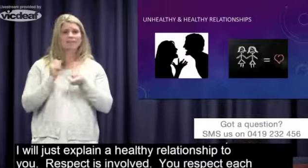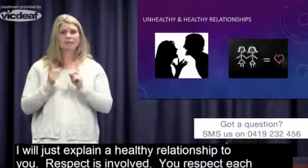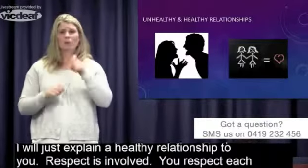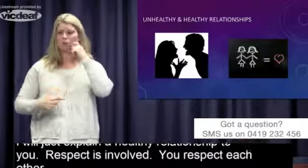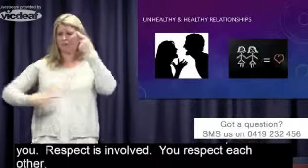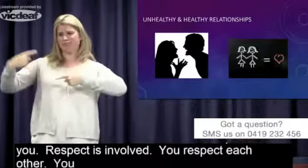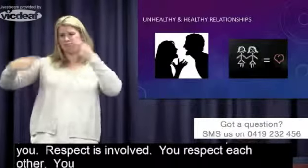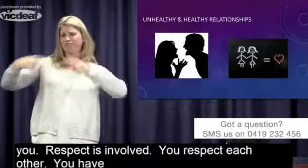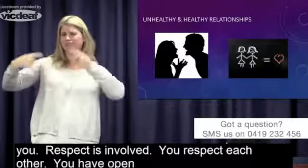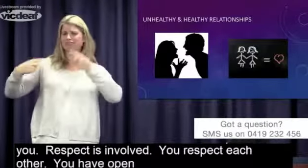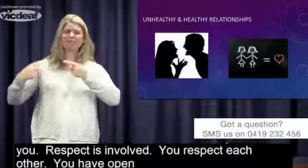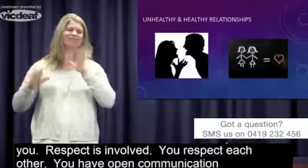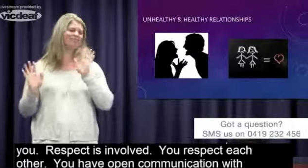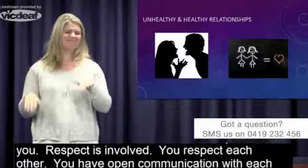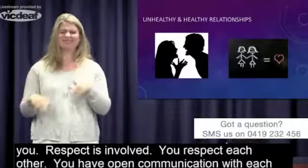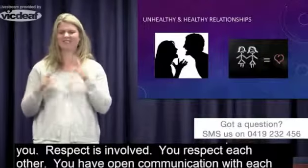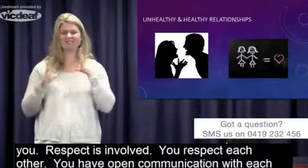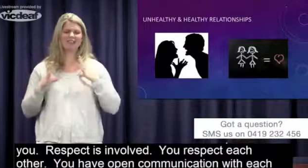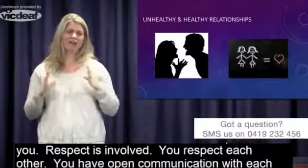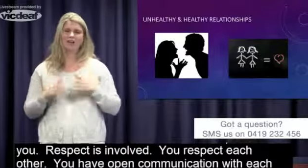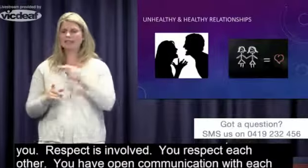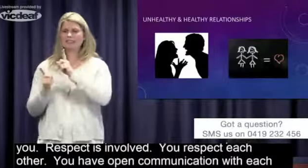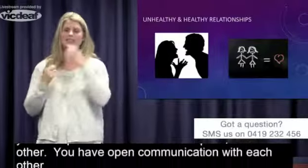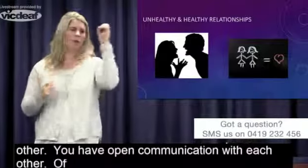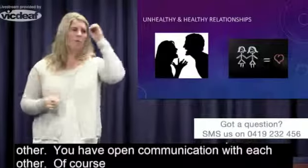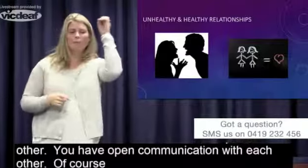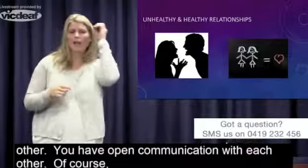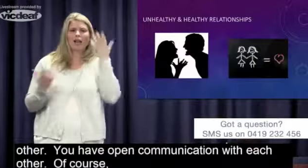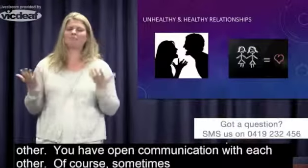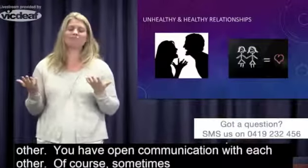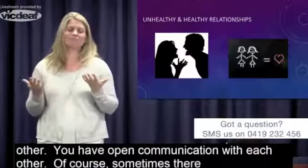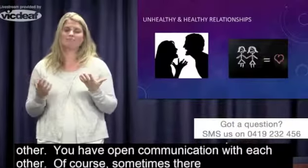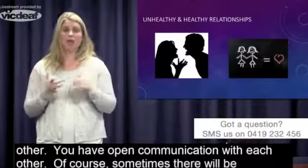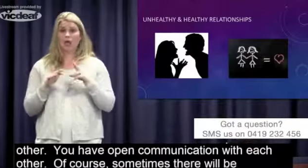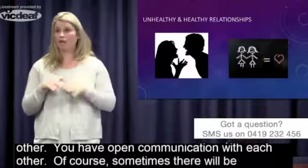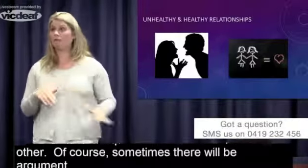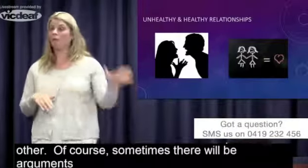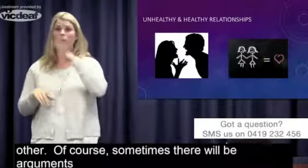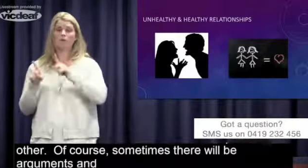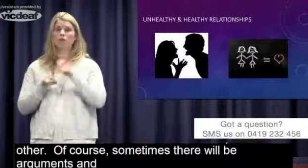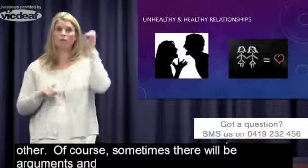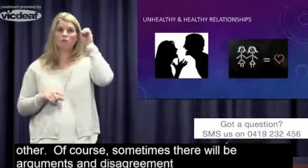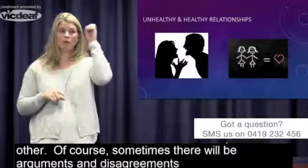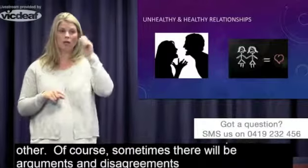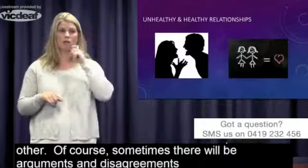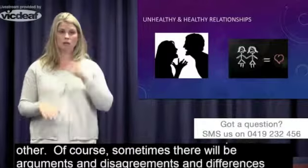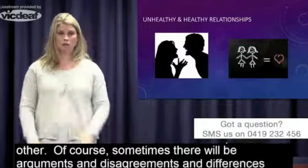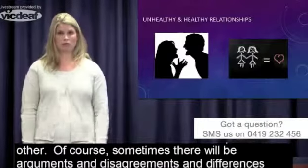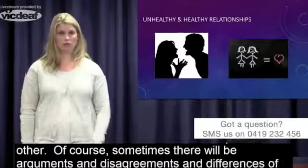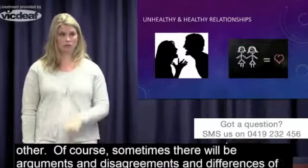other. Of course, sometimes there'll be arguments and disagreements and differences of opinions, but that is normal, because